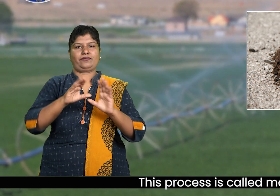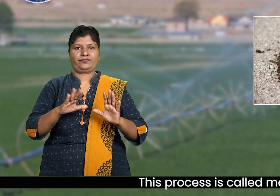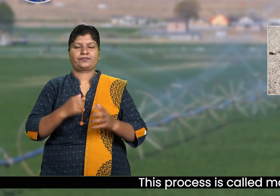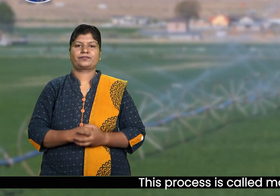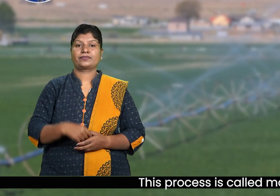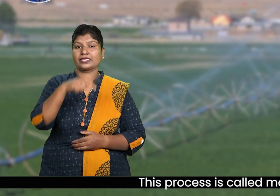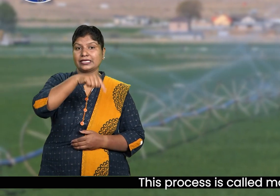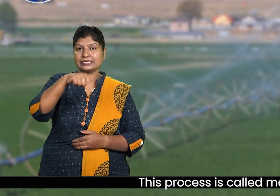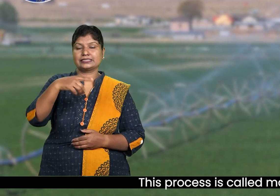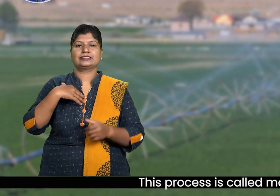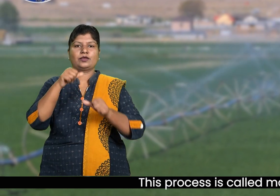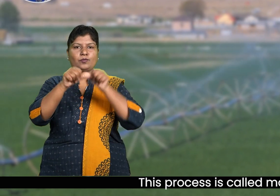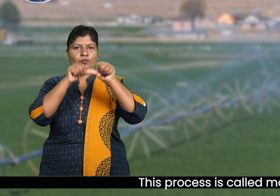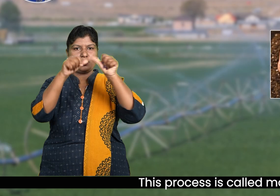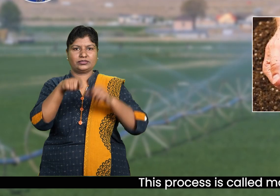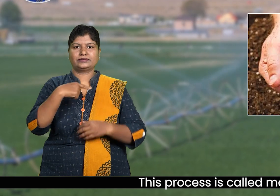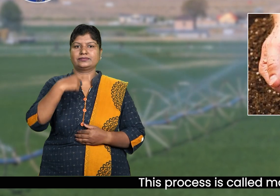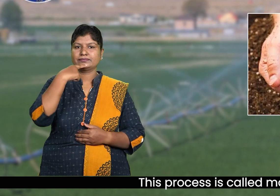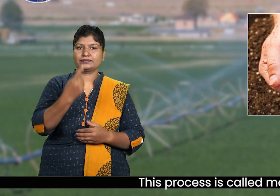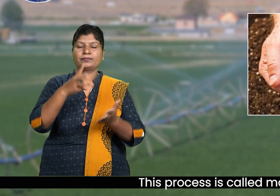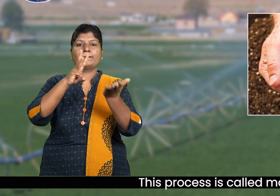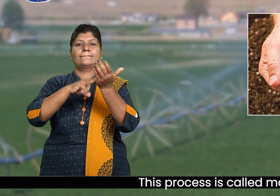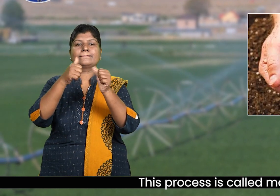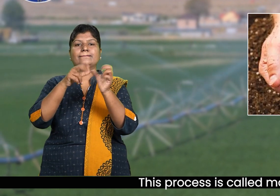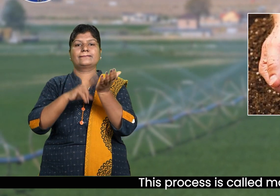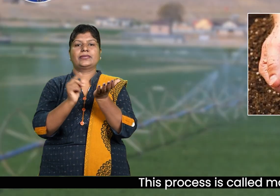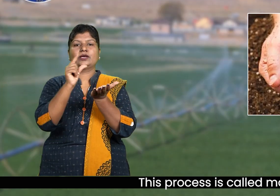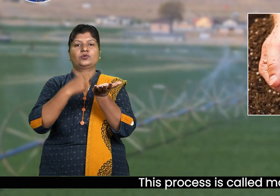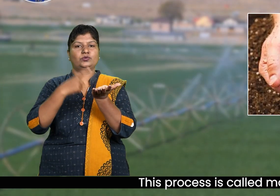This process is called manuring.